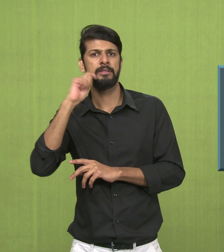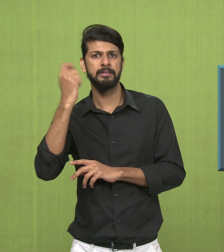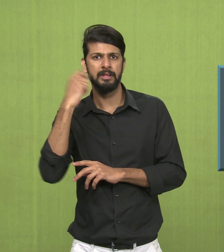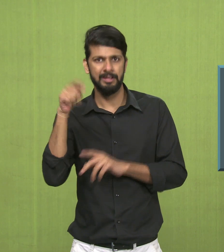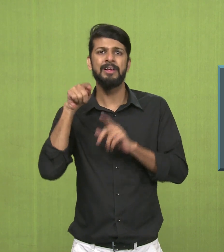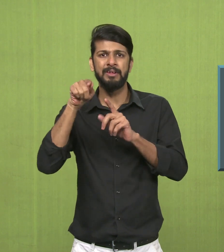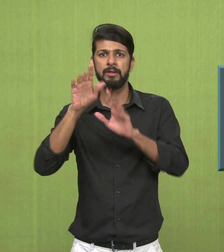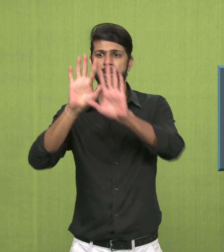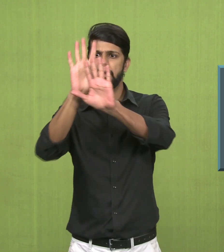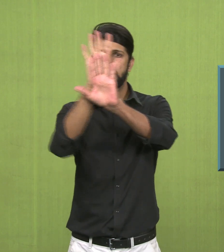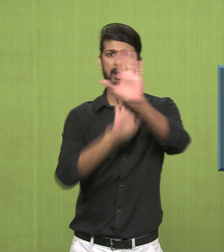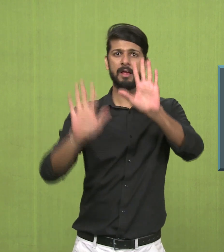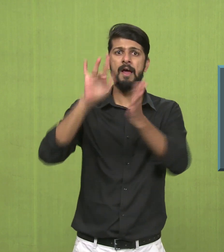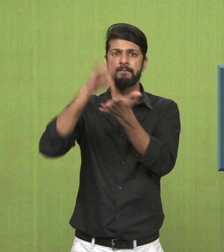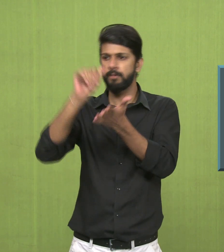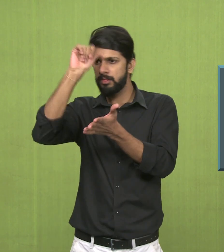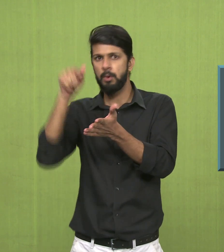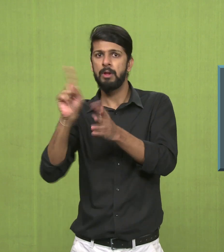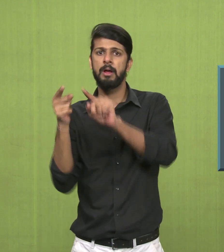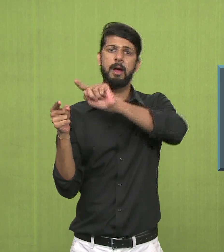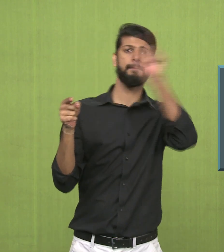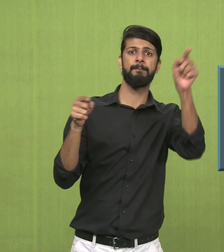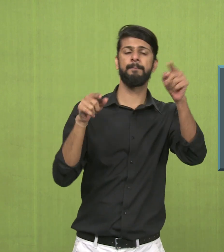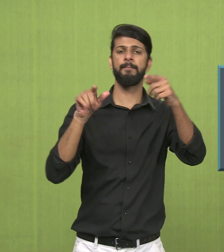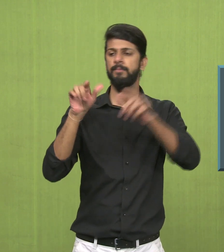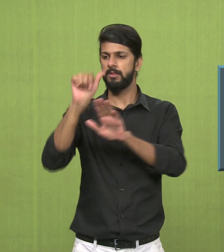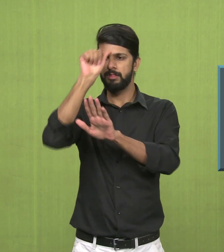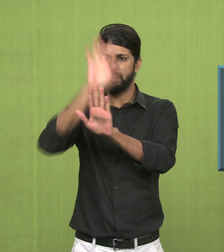in Budapest, which is in Hungary.